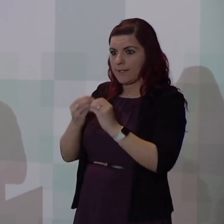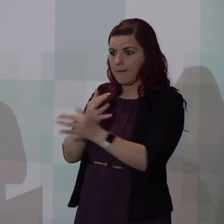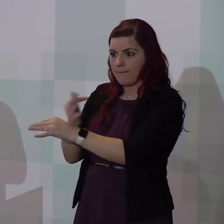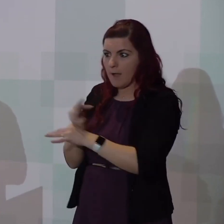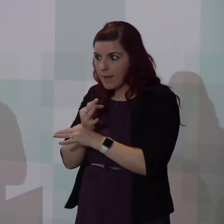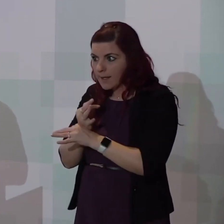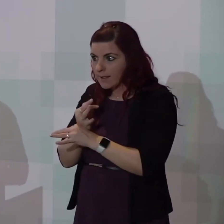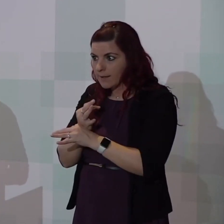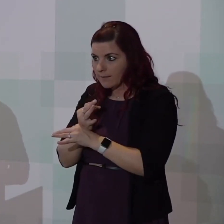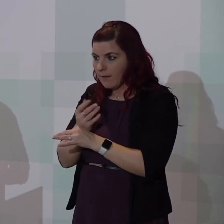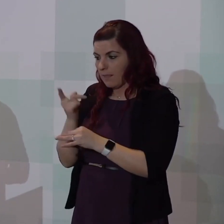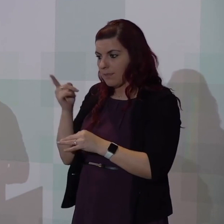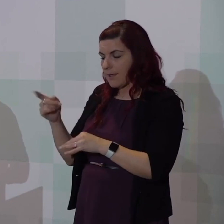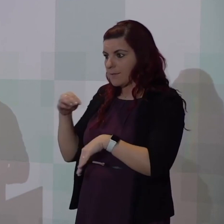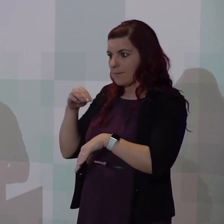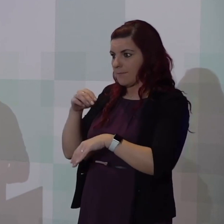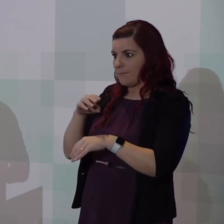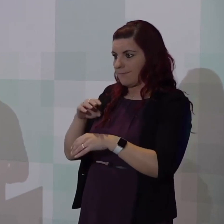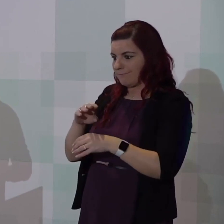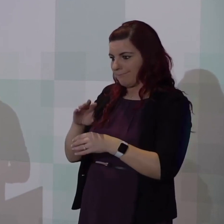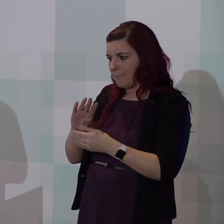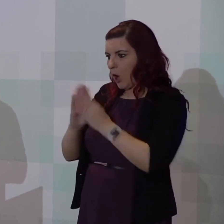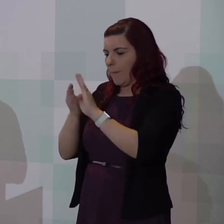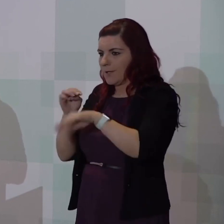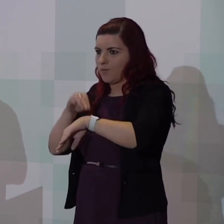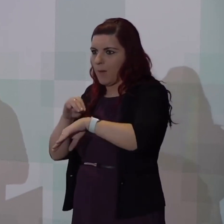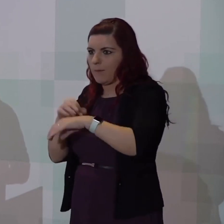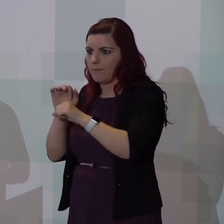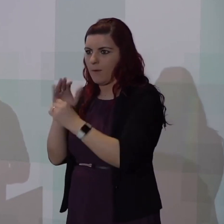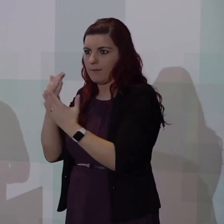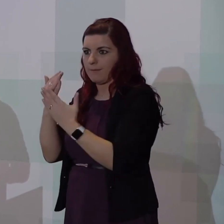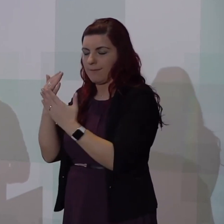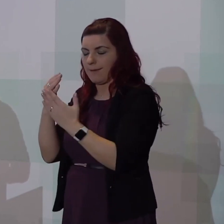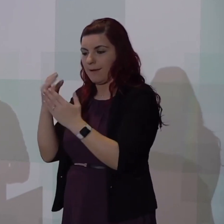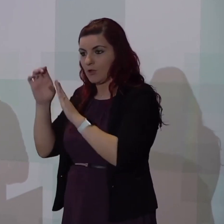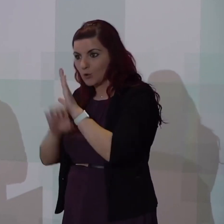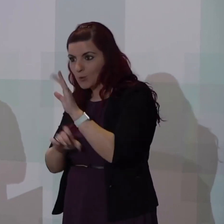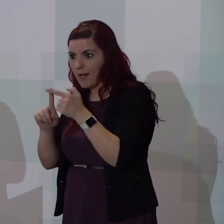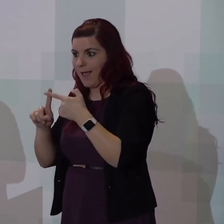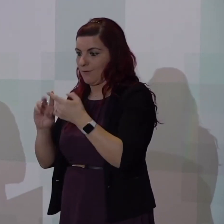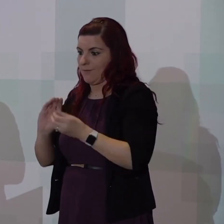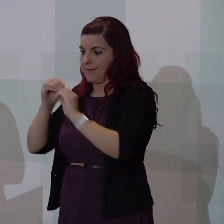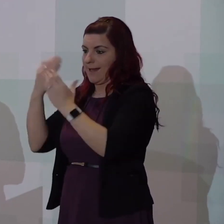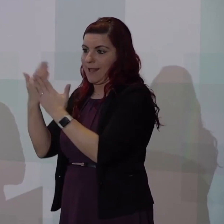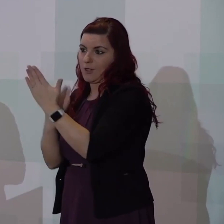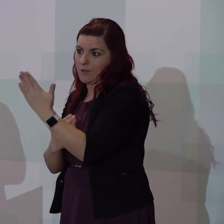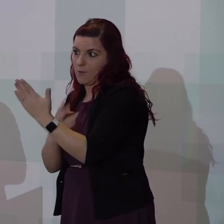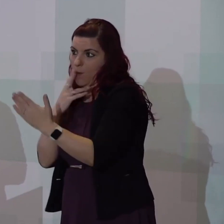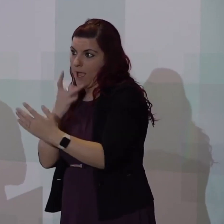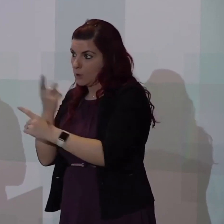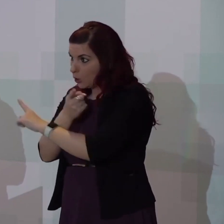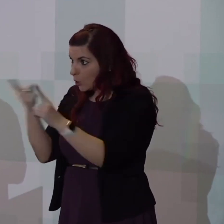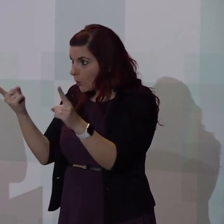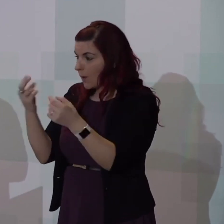it is a problem in terms of the Constitution and legislating for that situation. So we ask that you, as representatives